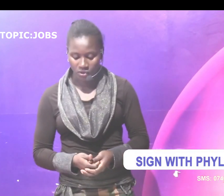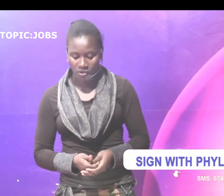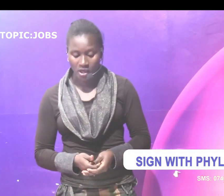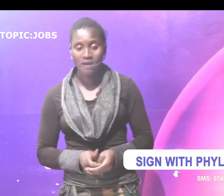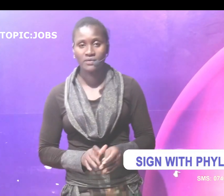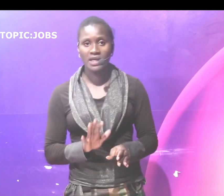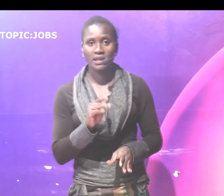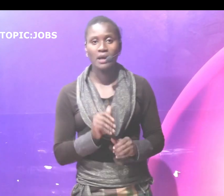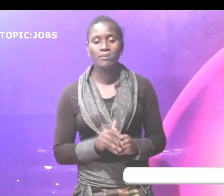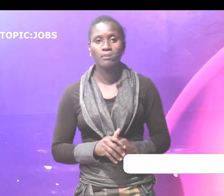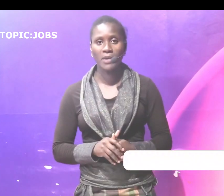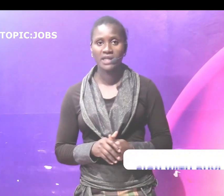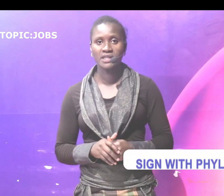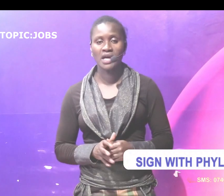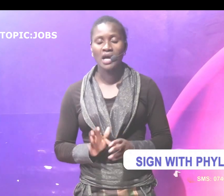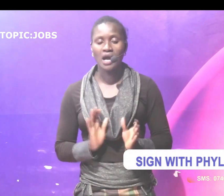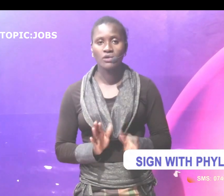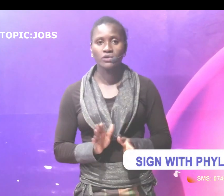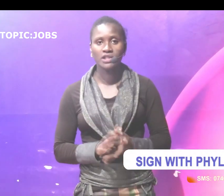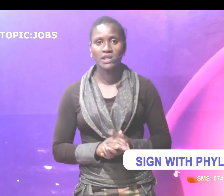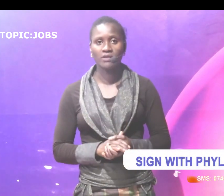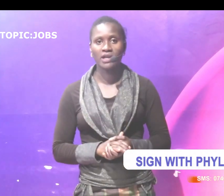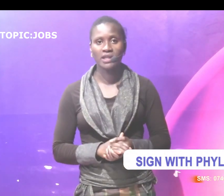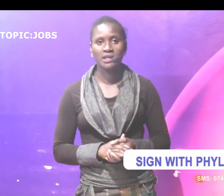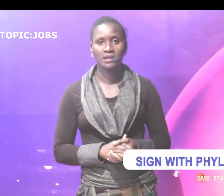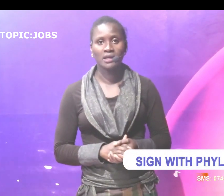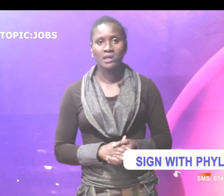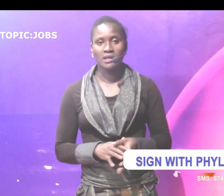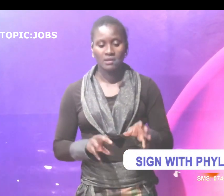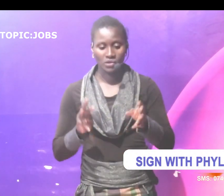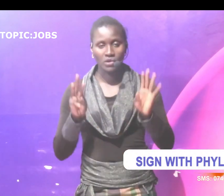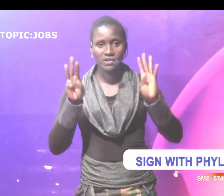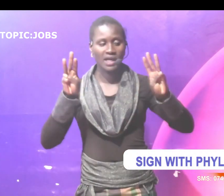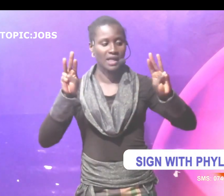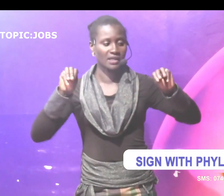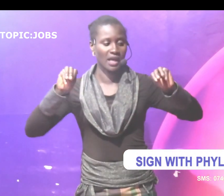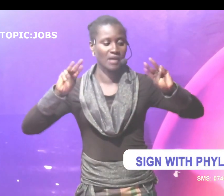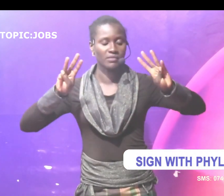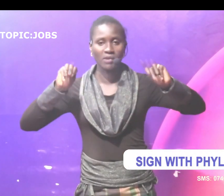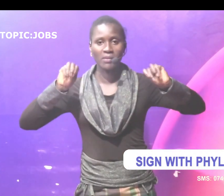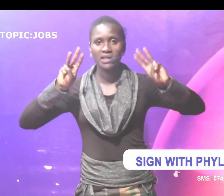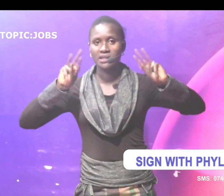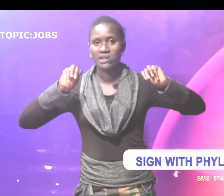have the manager. How do we sign the manager? So using a letter M. Remember this is letter